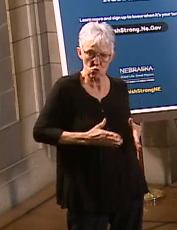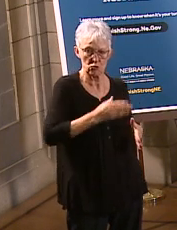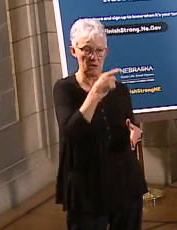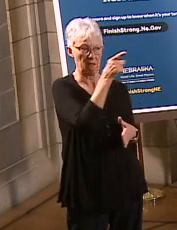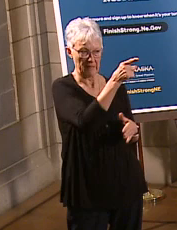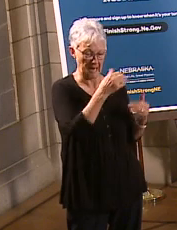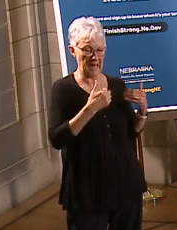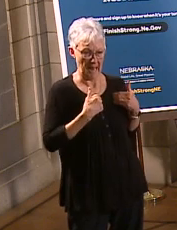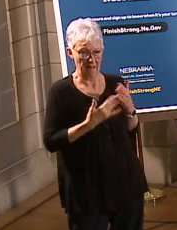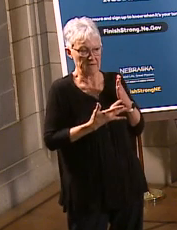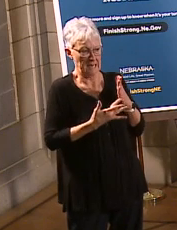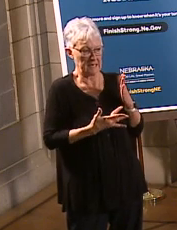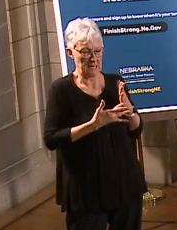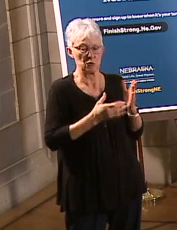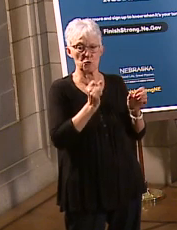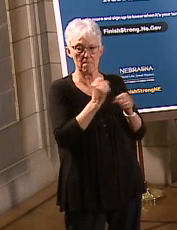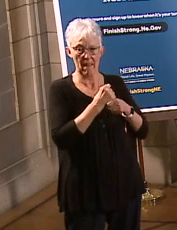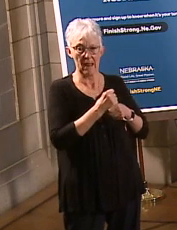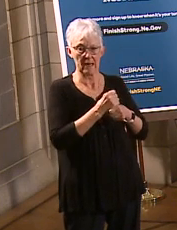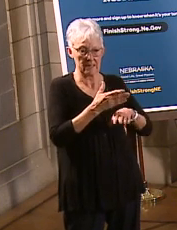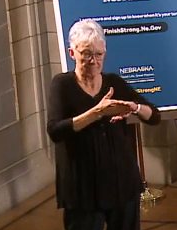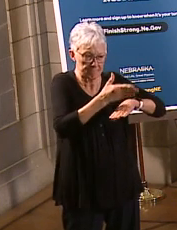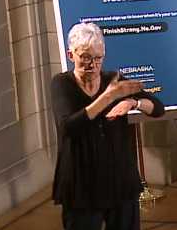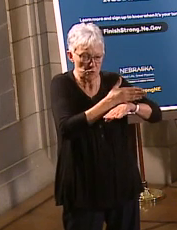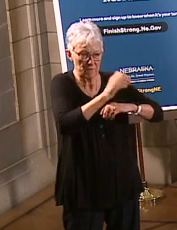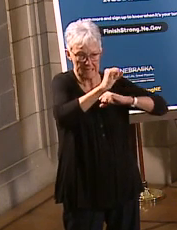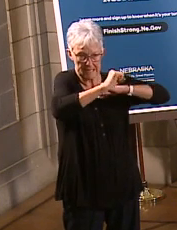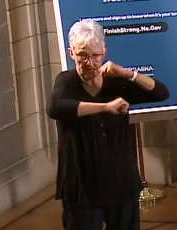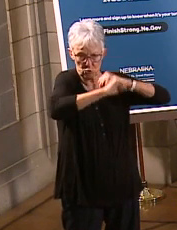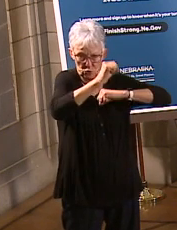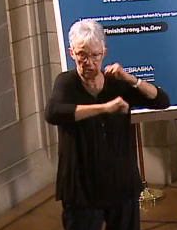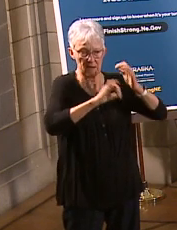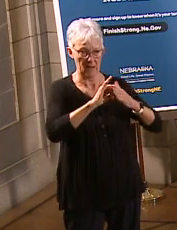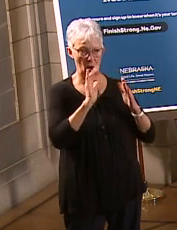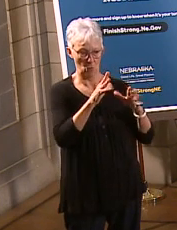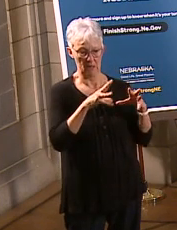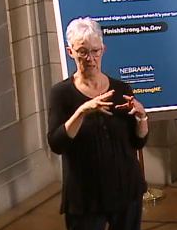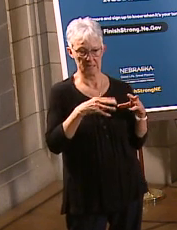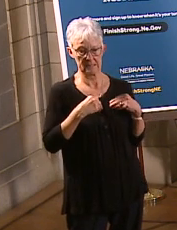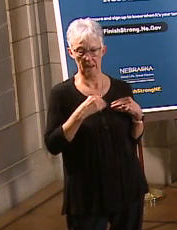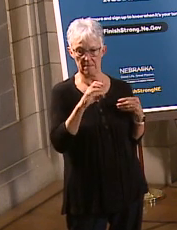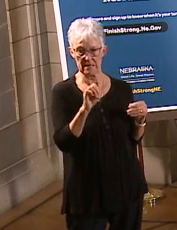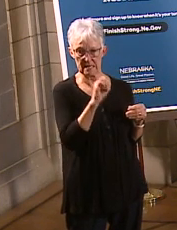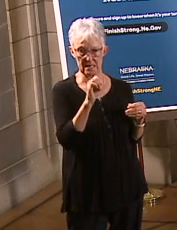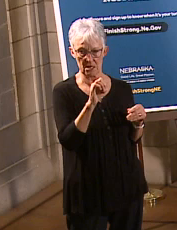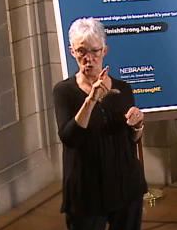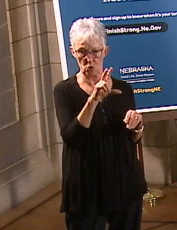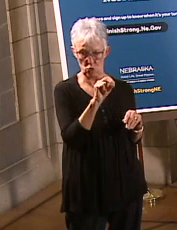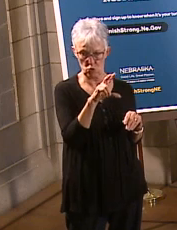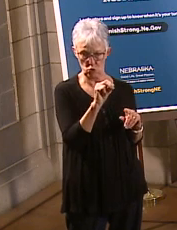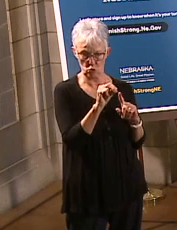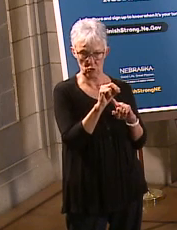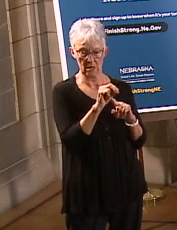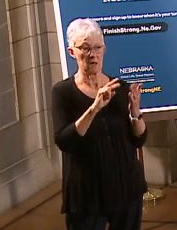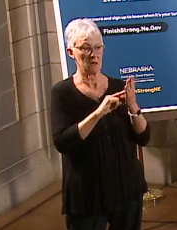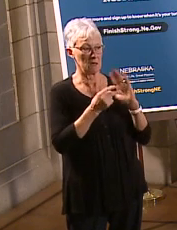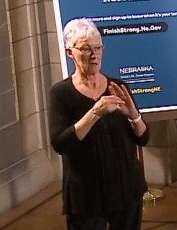high compression engine that takes advantage of the octane in E30, which then you increase your